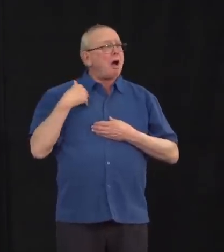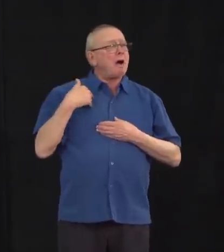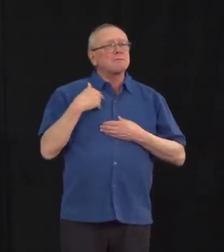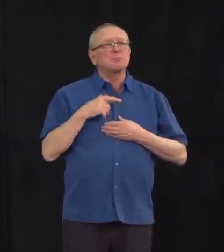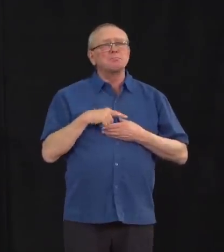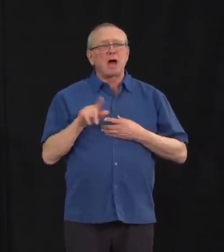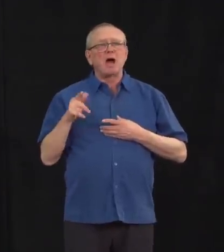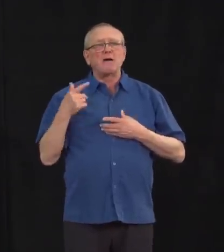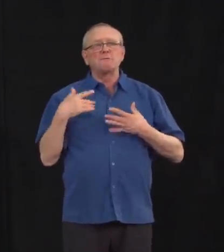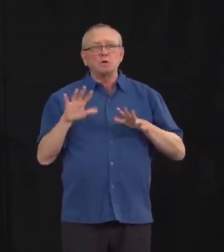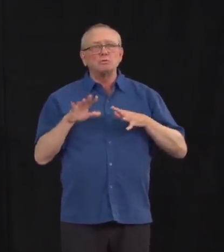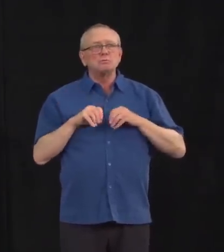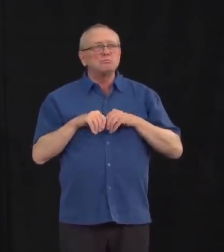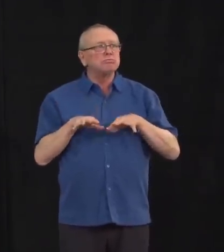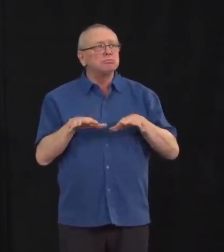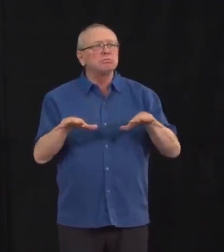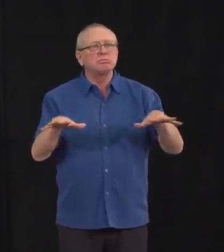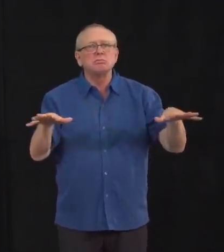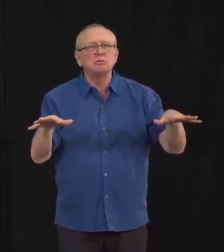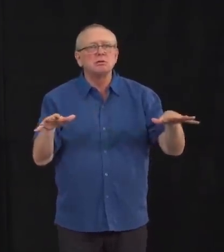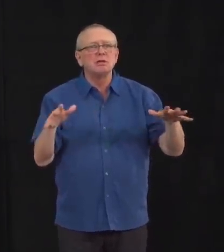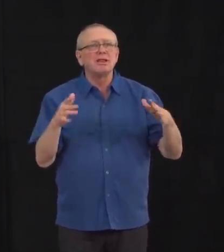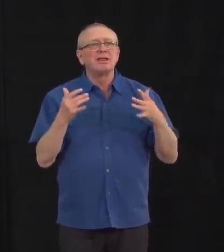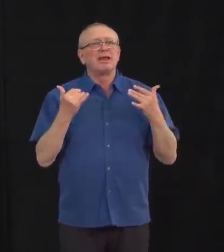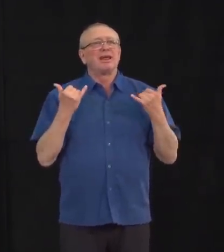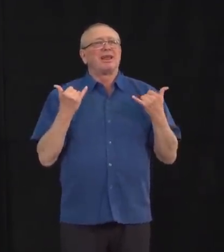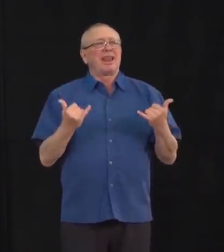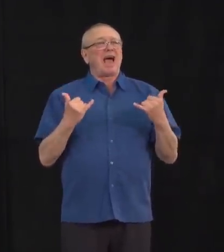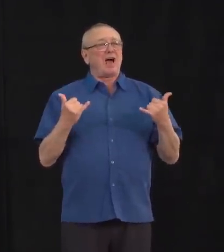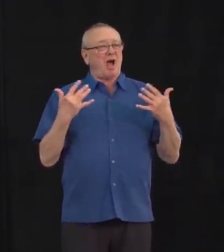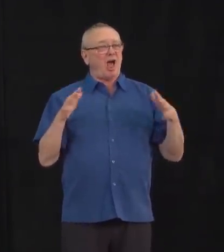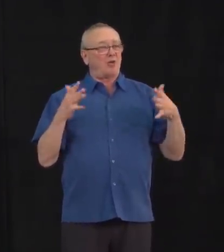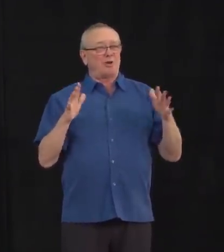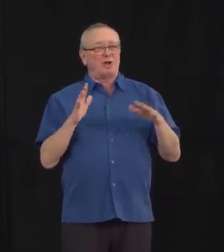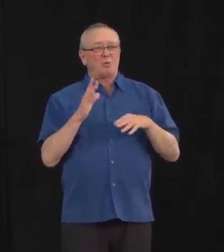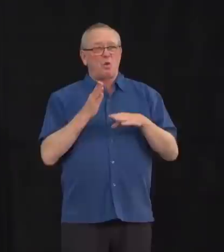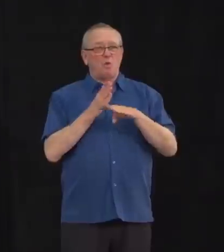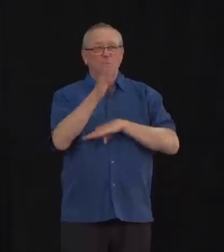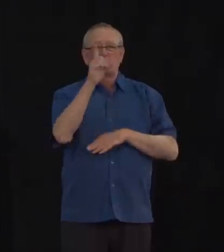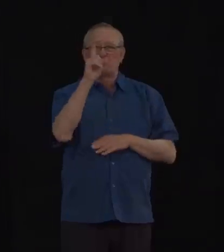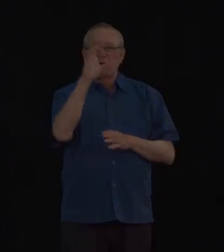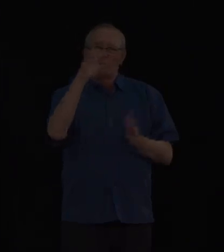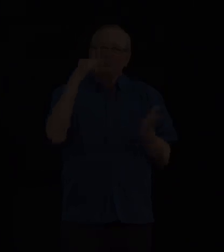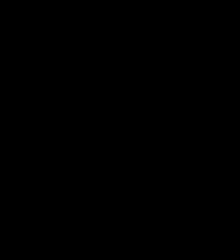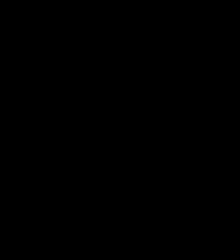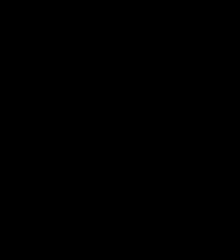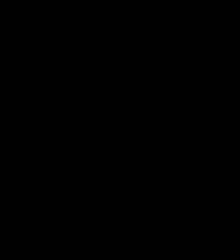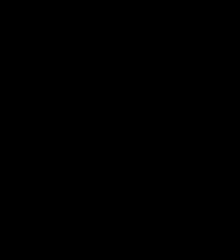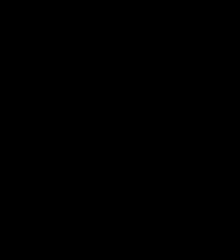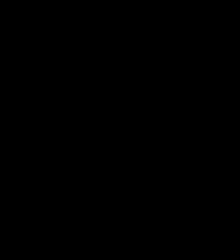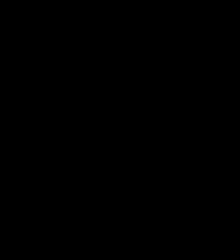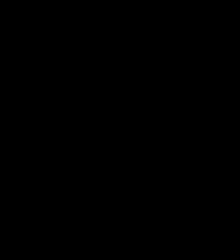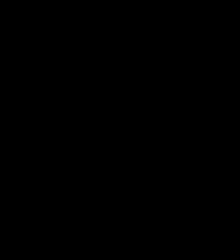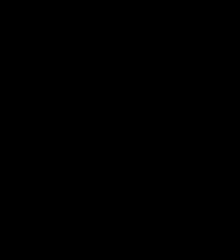Albertans have downloaded the app, and I encourage everyone to do so to protect both themselves and their community.